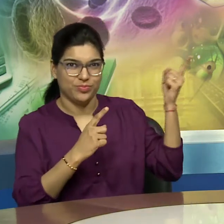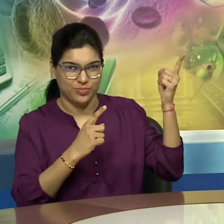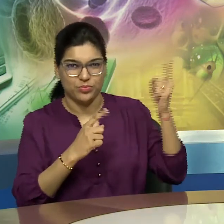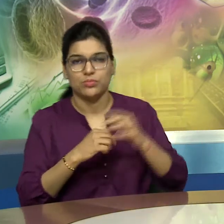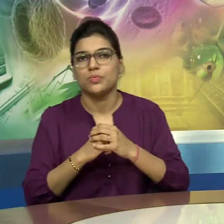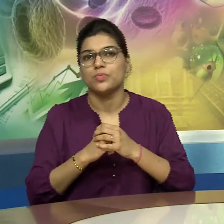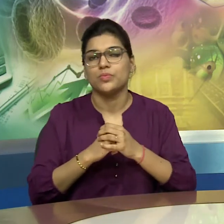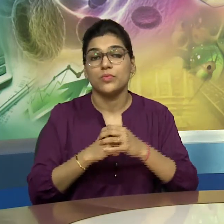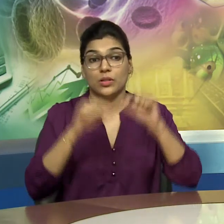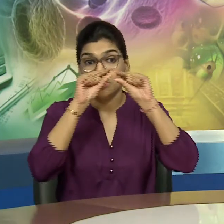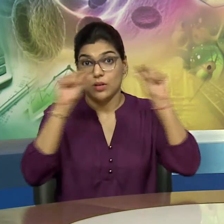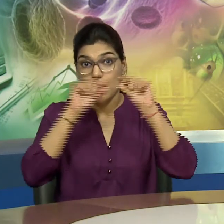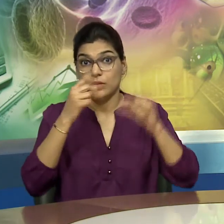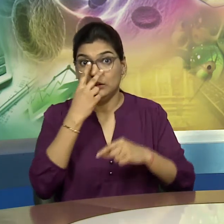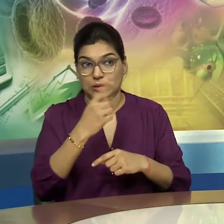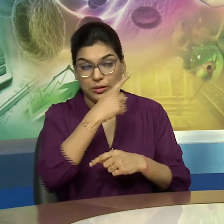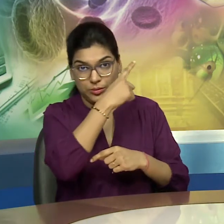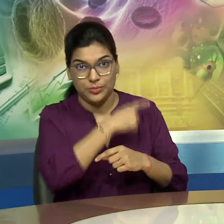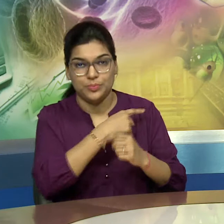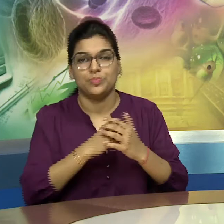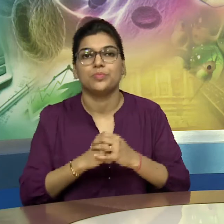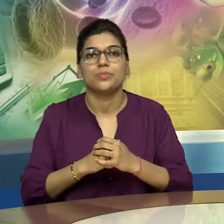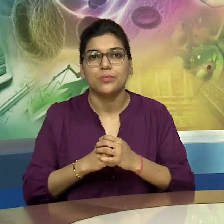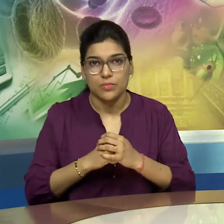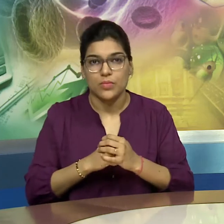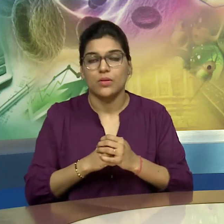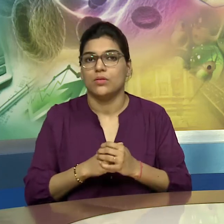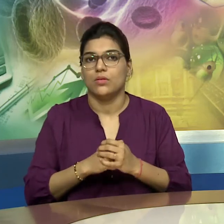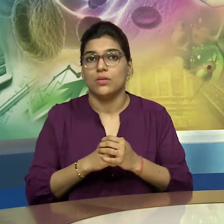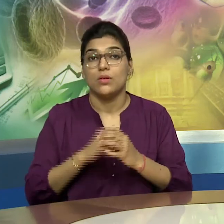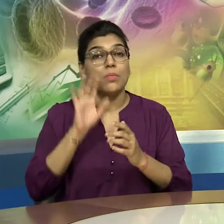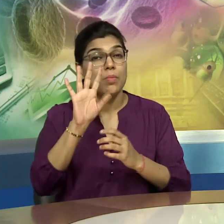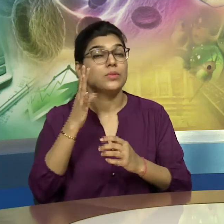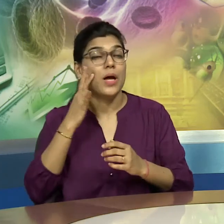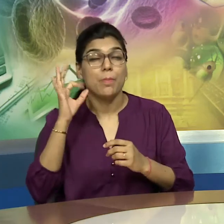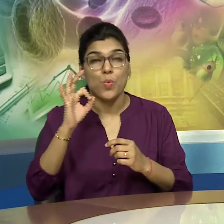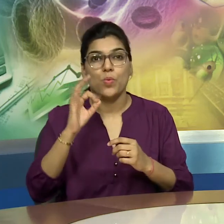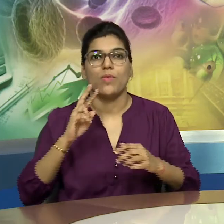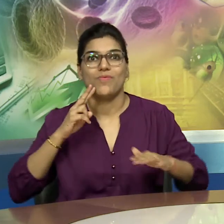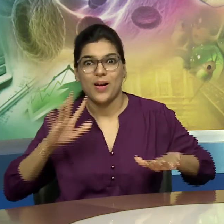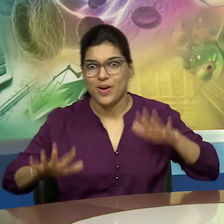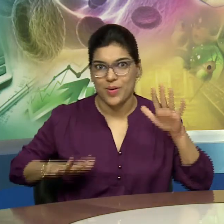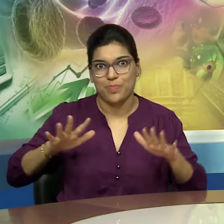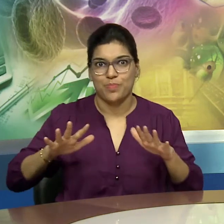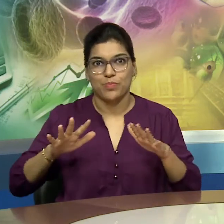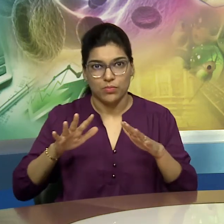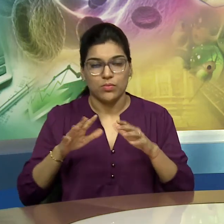Now, in this column table, you can see the positive, negative and question. There are three columns,